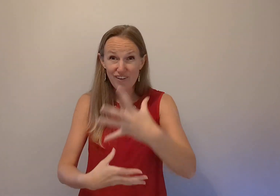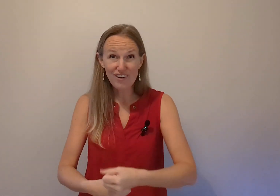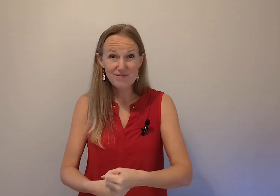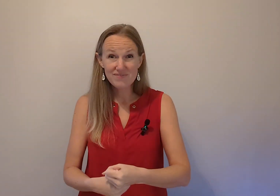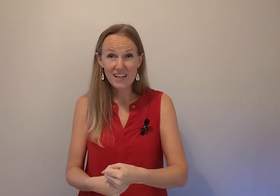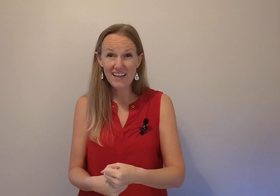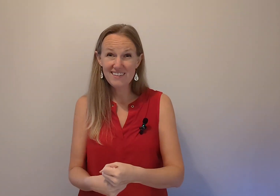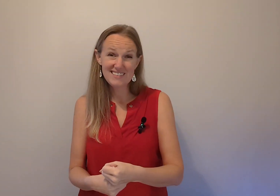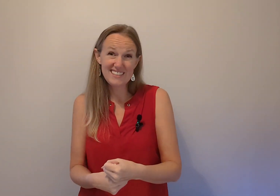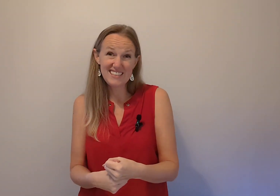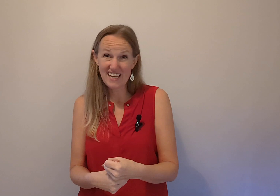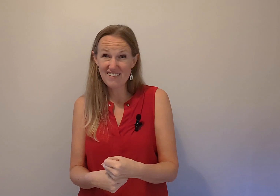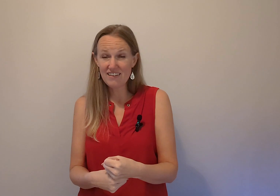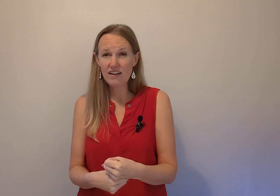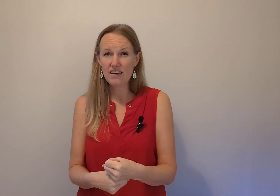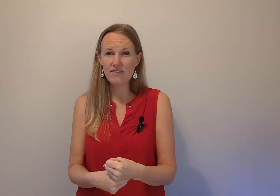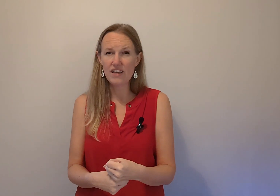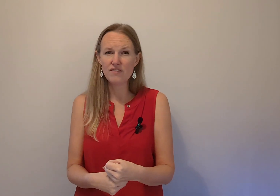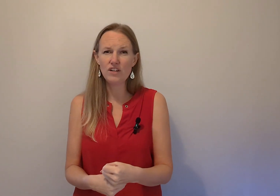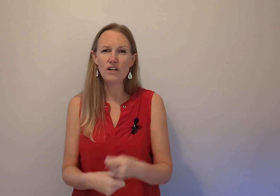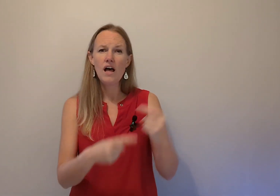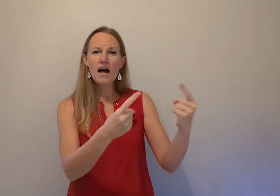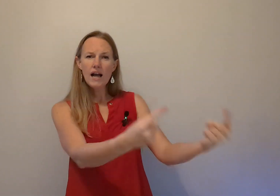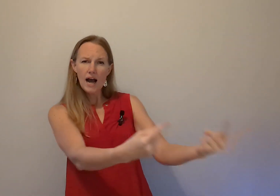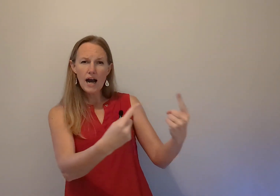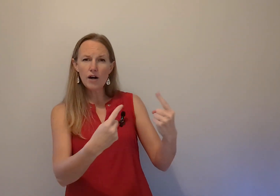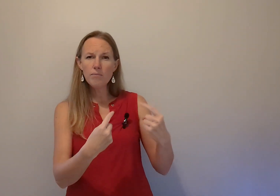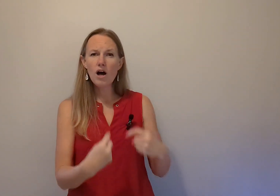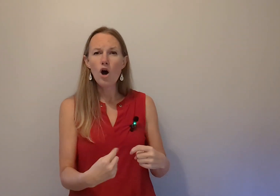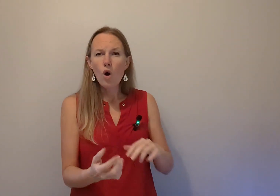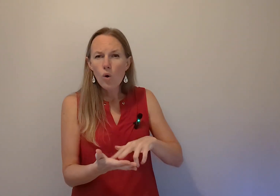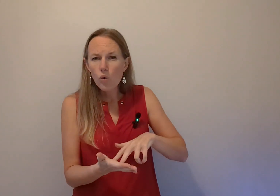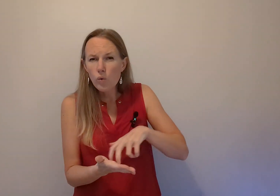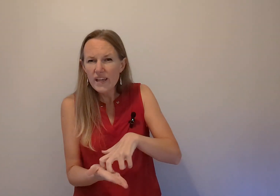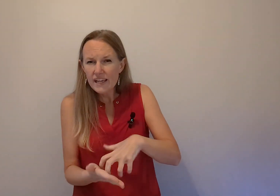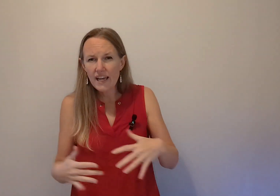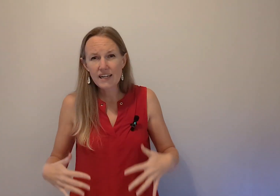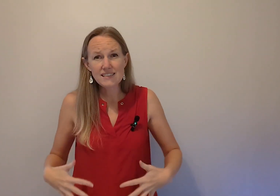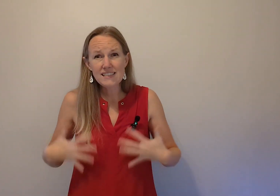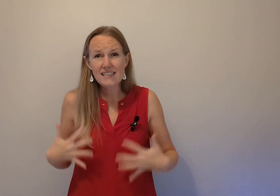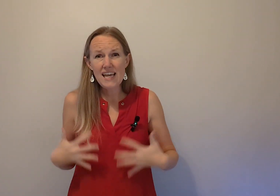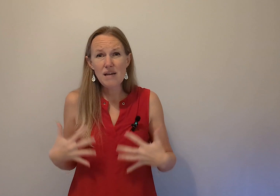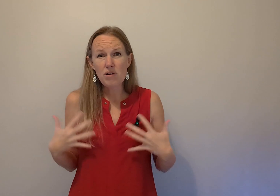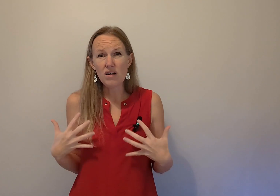unfaithful. Okay, just a general unfaithful. Come, weak and